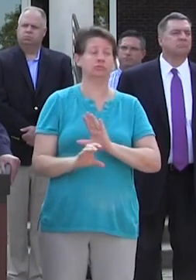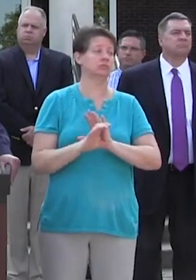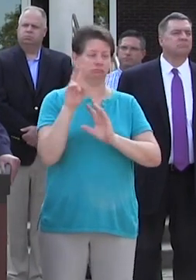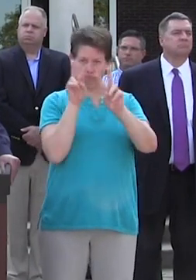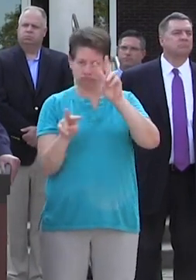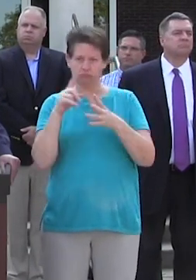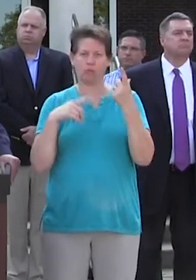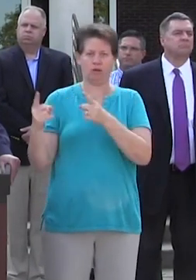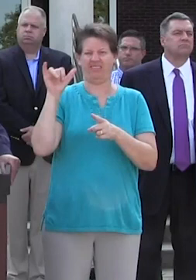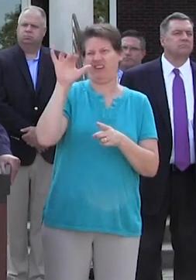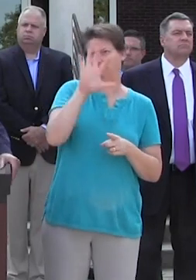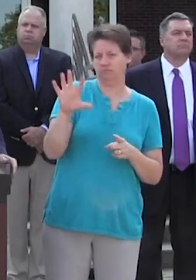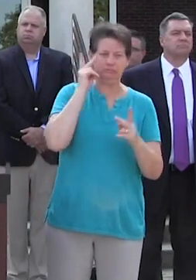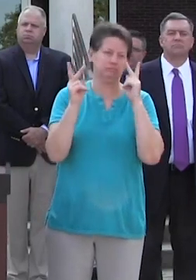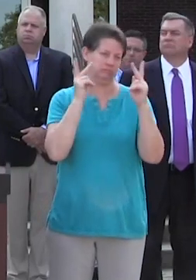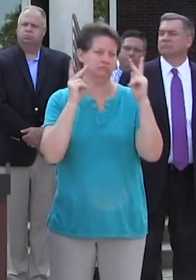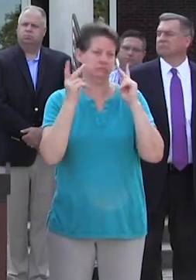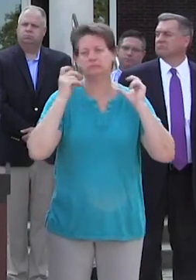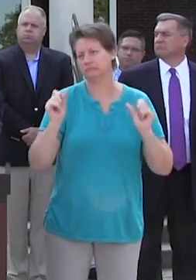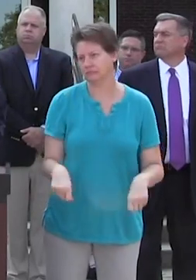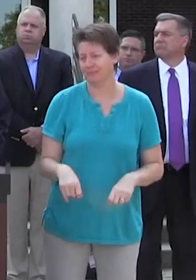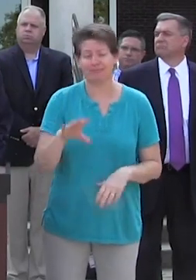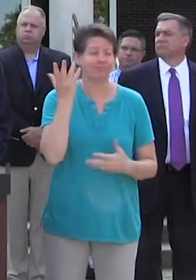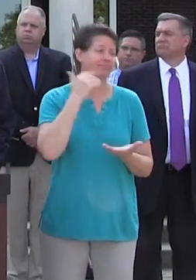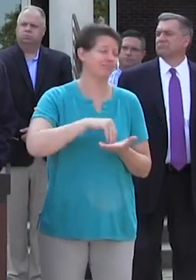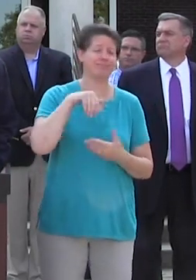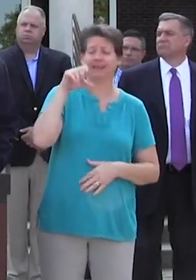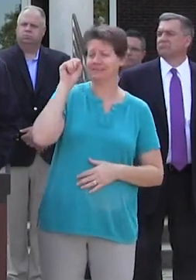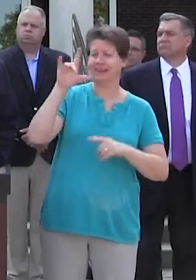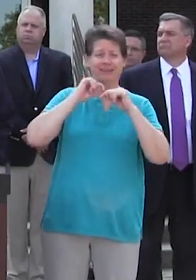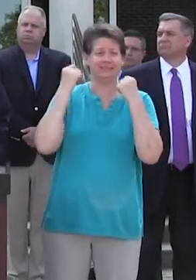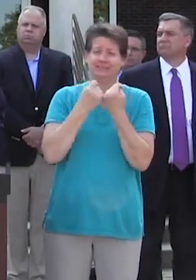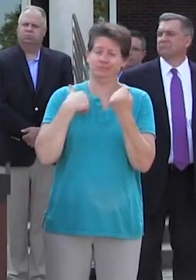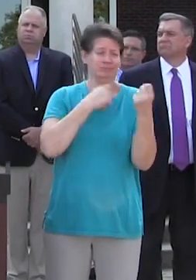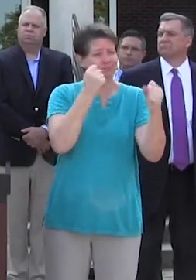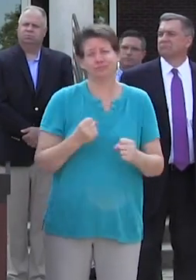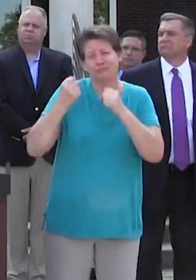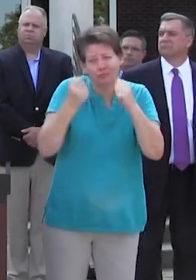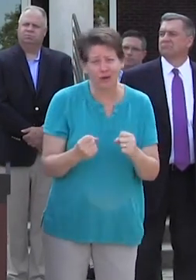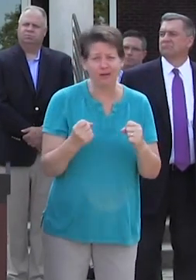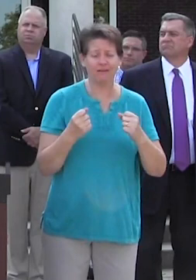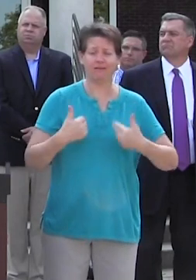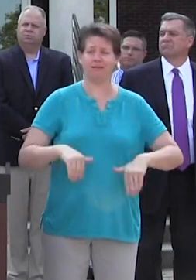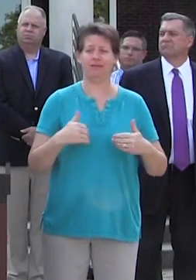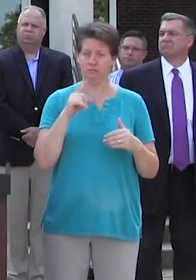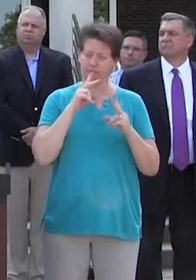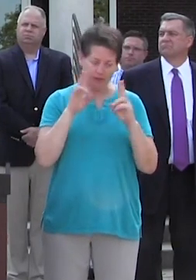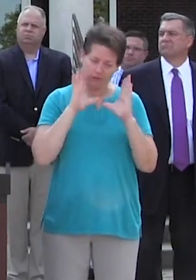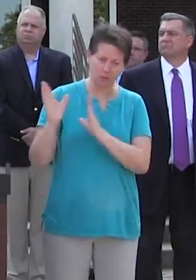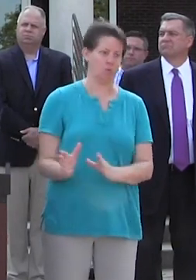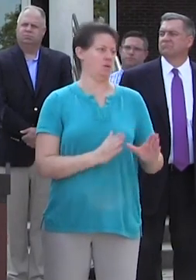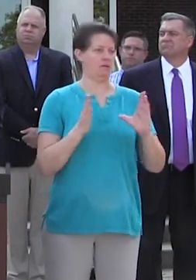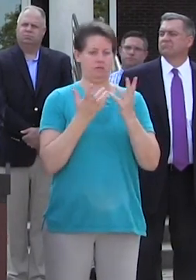of what's going on in those areas. This is, again, the South Carolina team is strong. We are enormously well